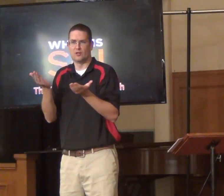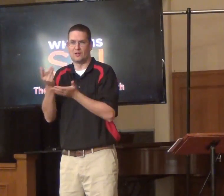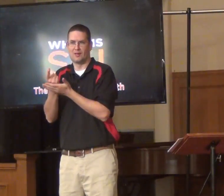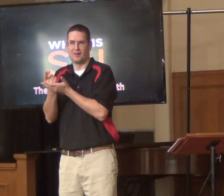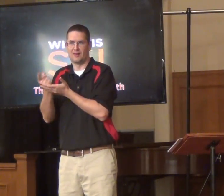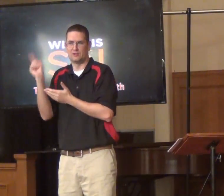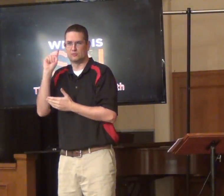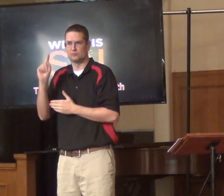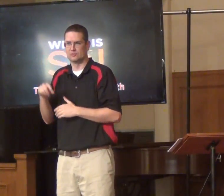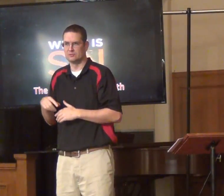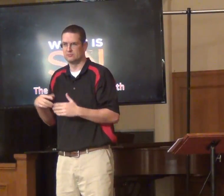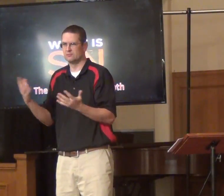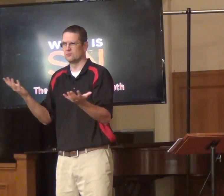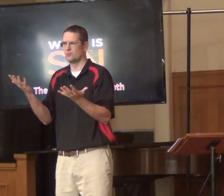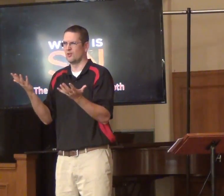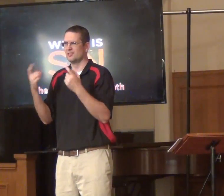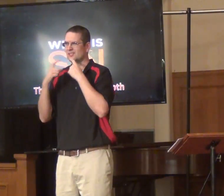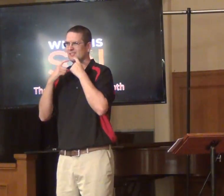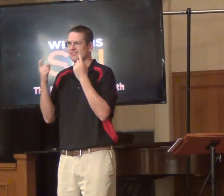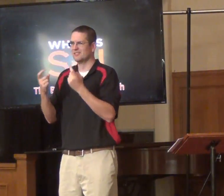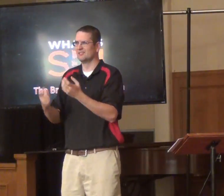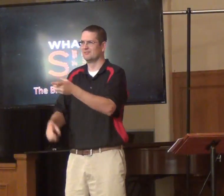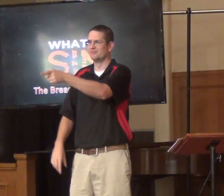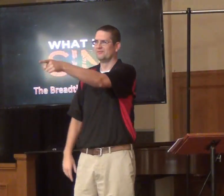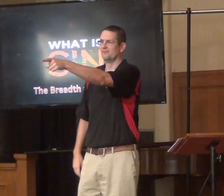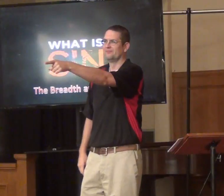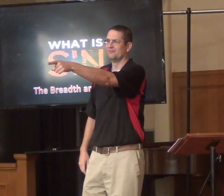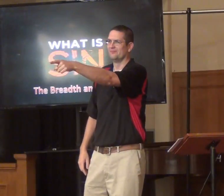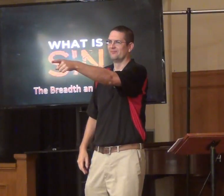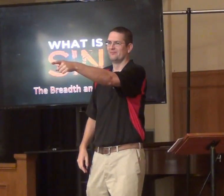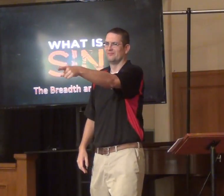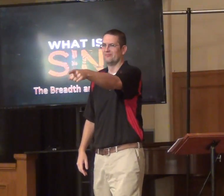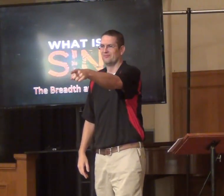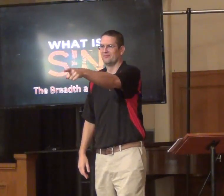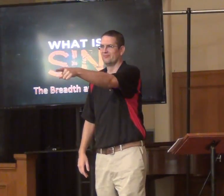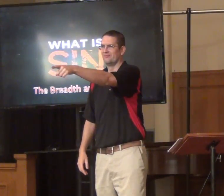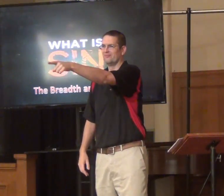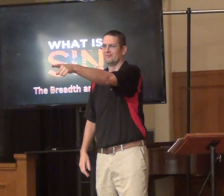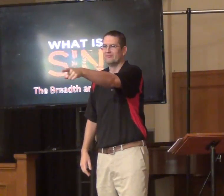Most of you, were most of you here last week? What is sin?